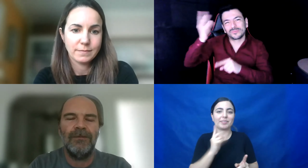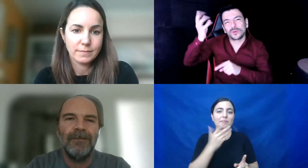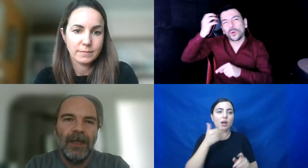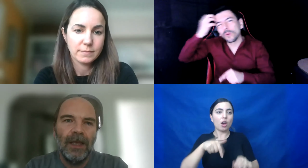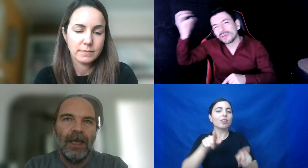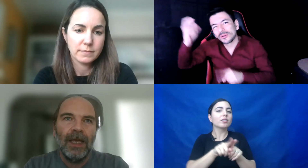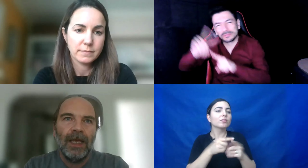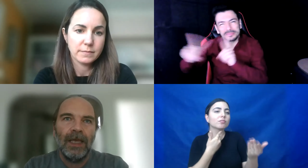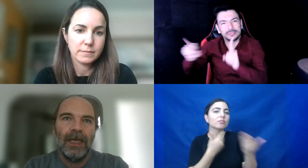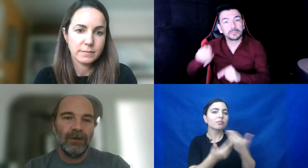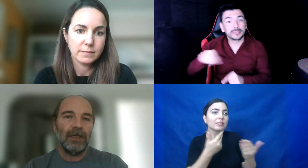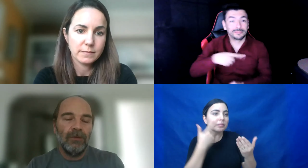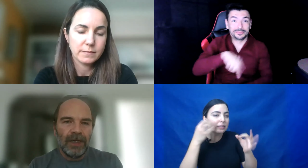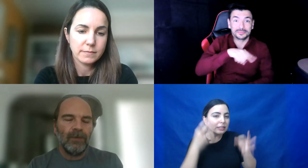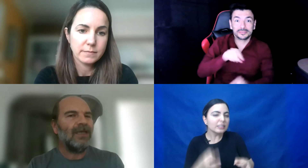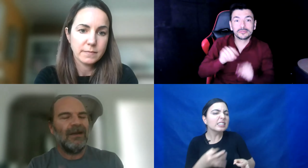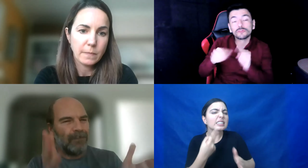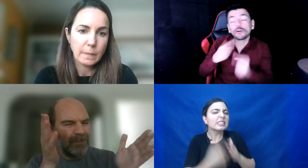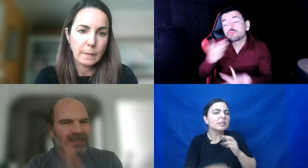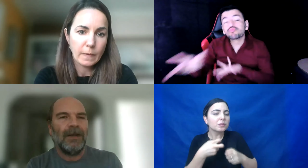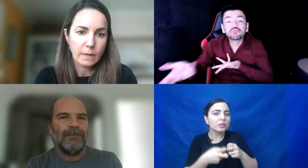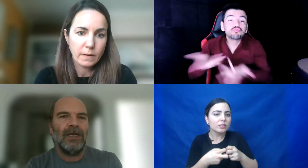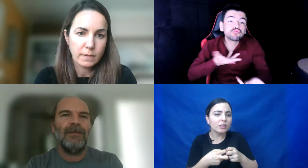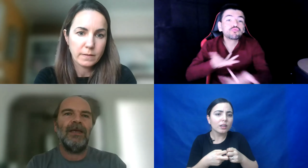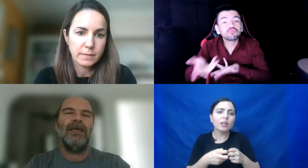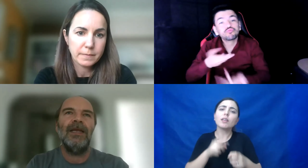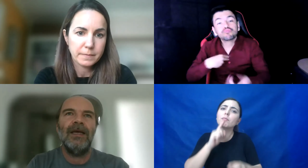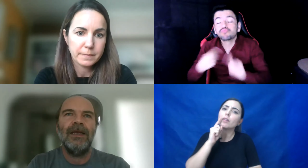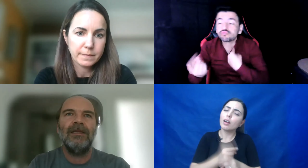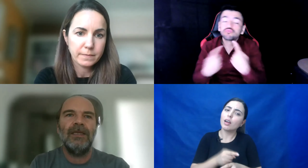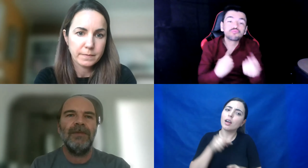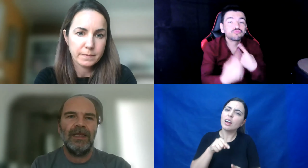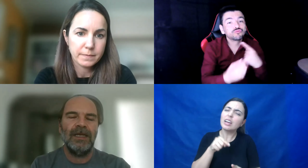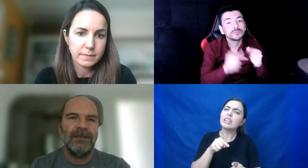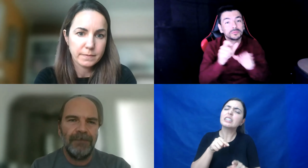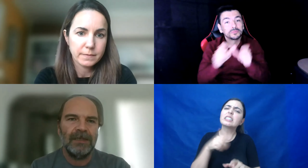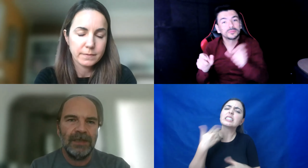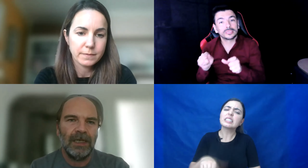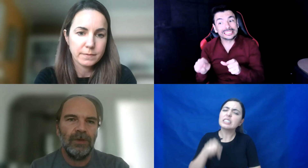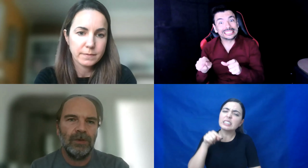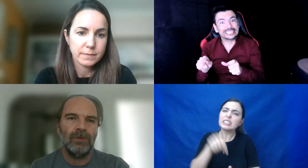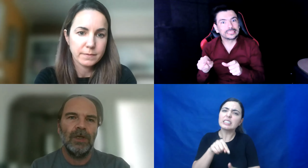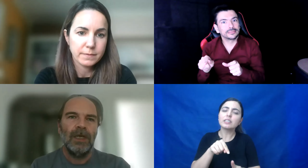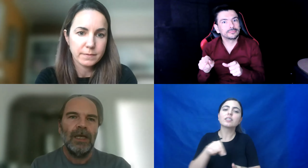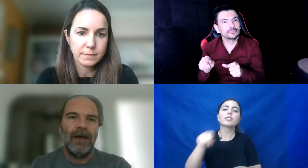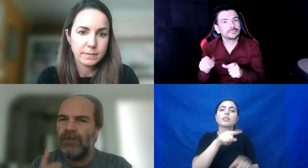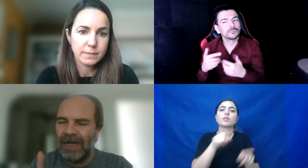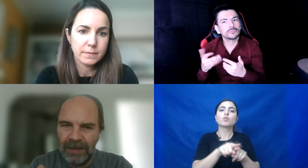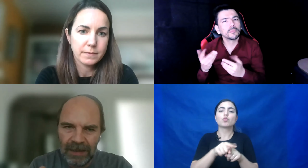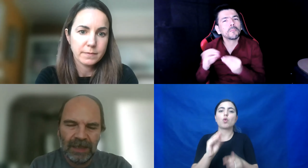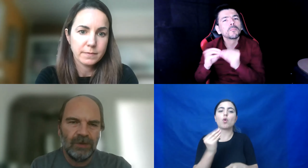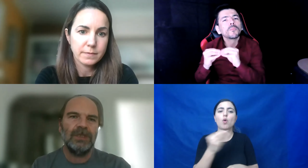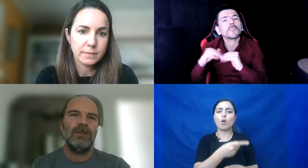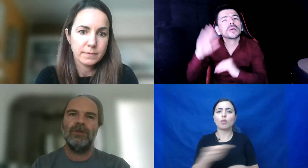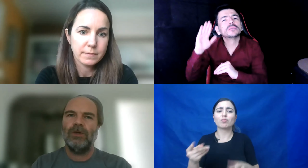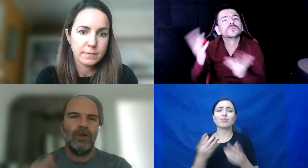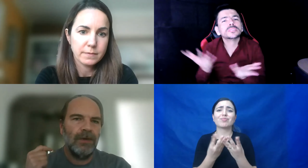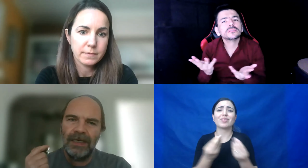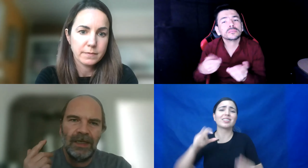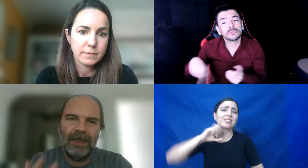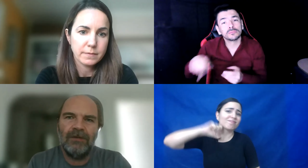to detect which were the main problems in the area. And what we discovered was that the